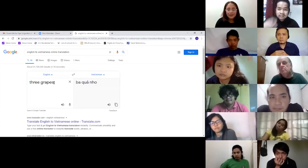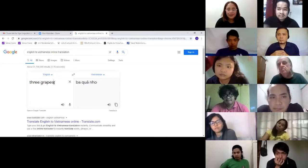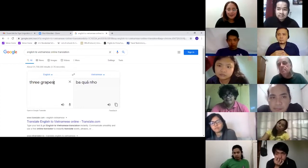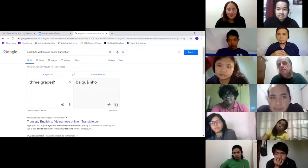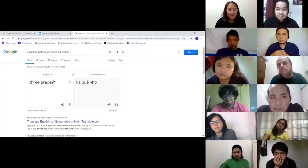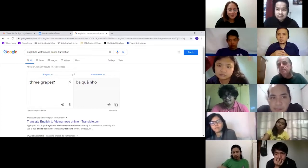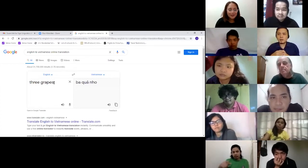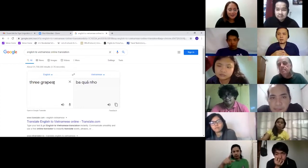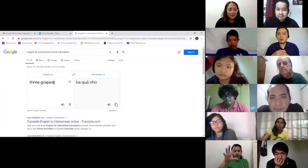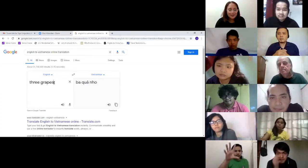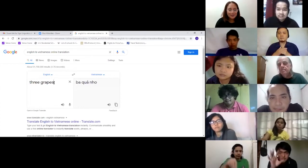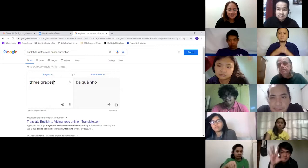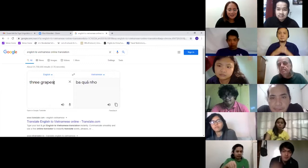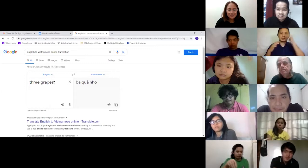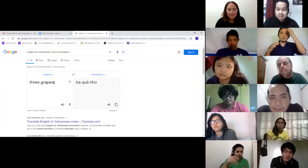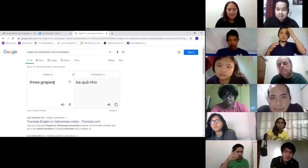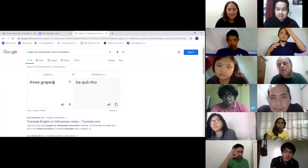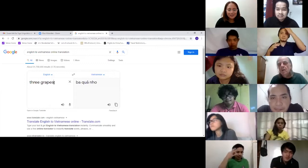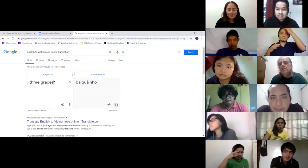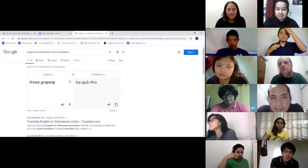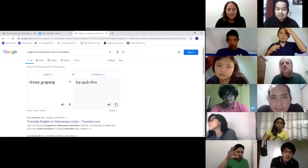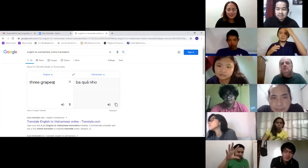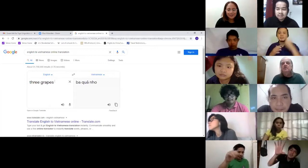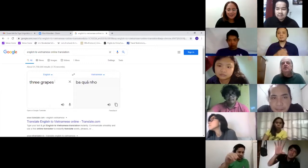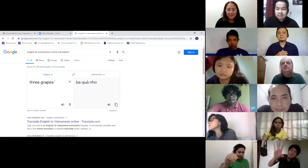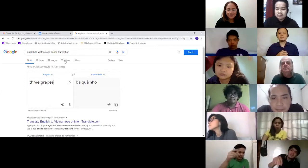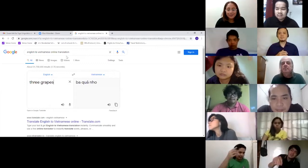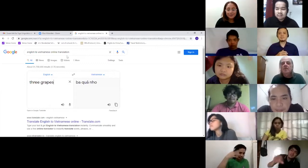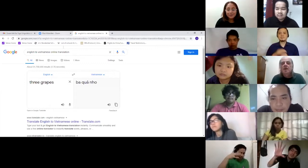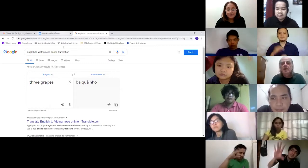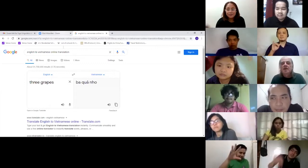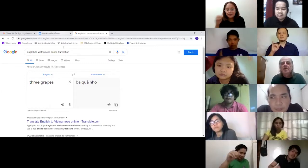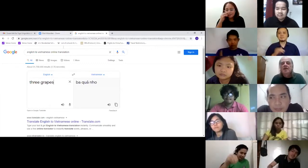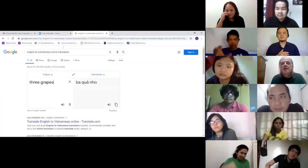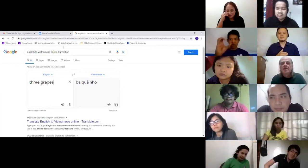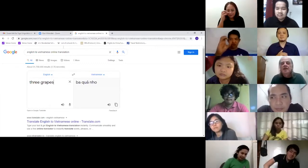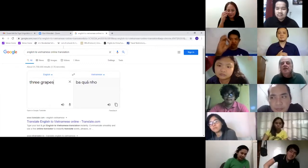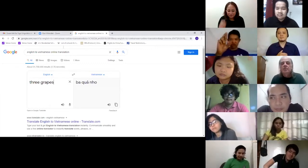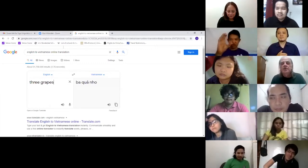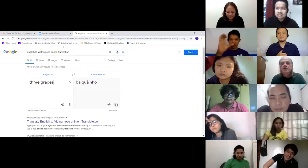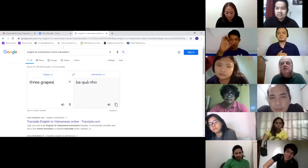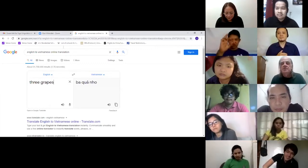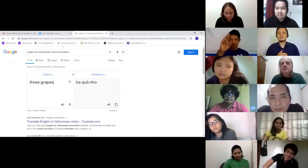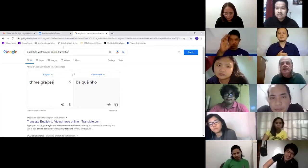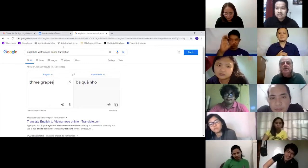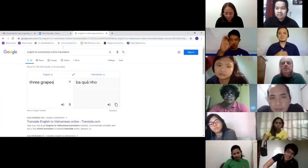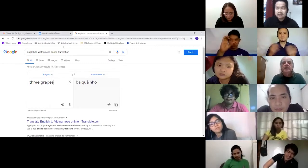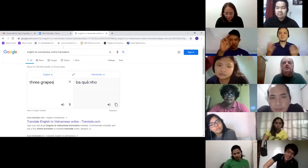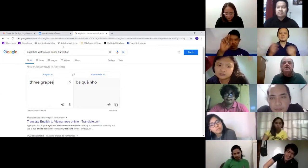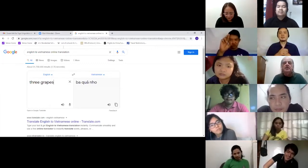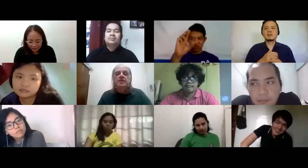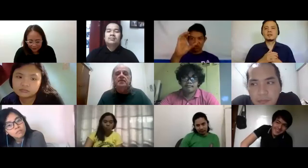Meng is gone. Okay. Okay, well, okay. Online. Get her when she comes back. Anyway, it's time to take a